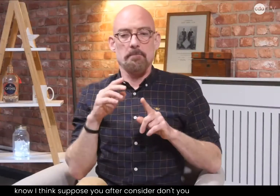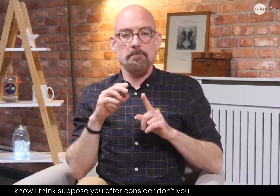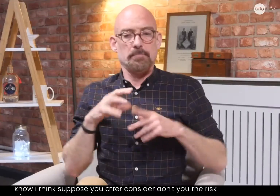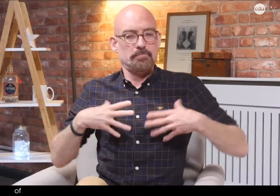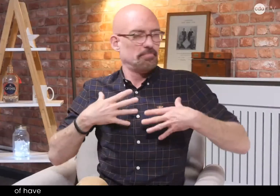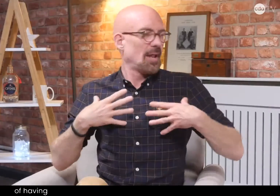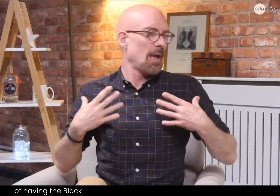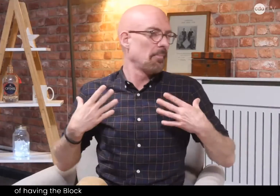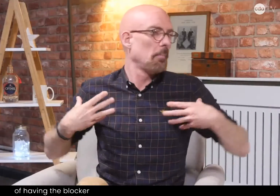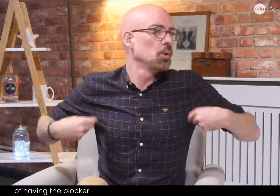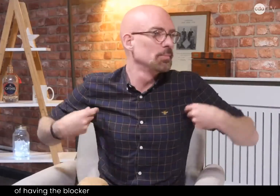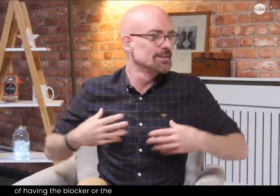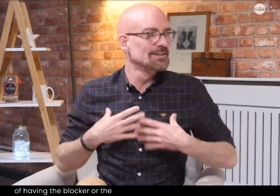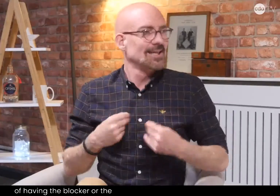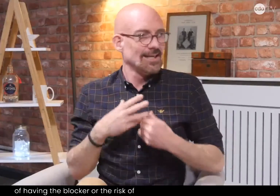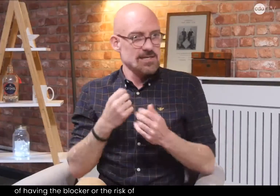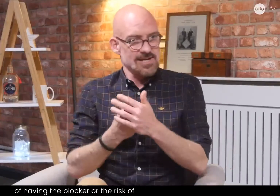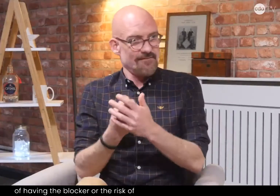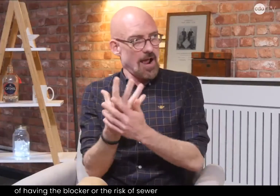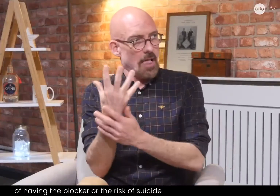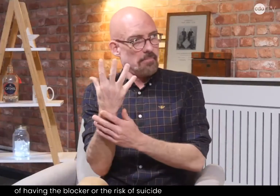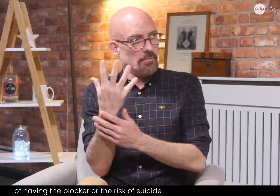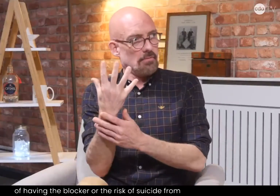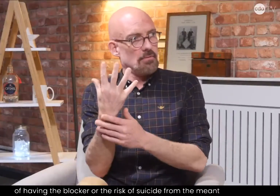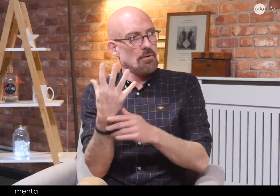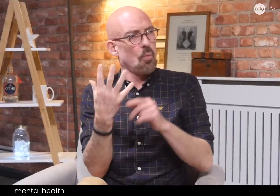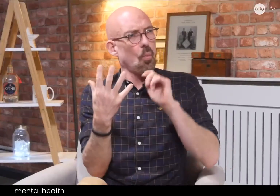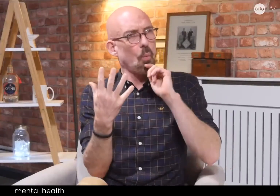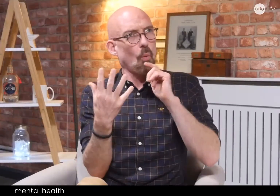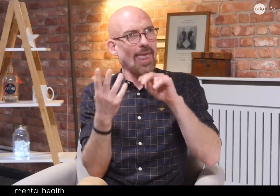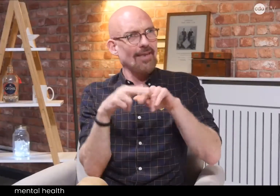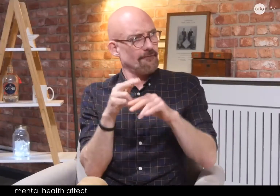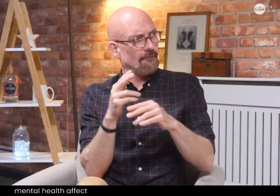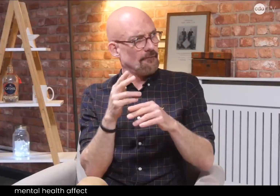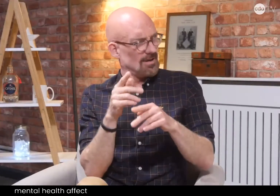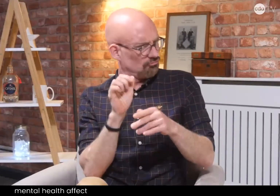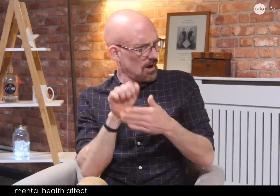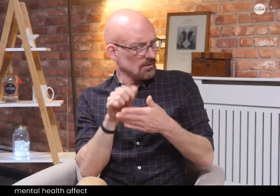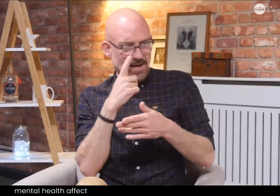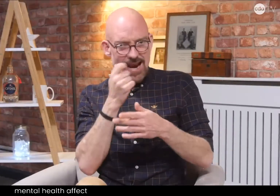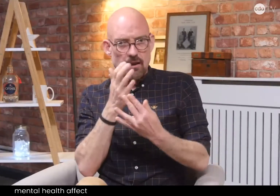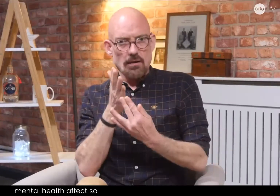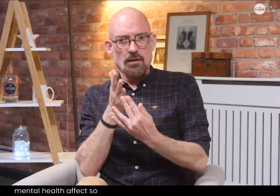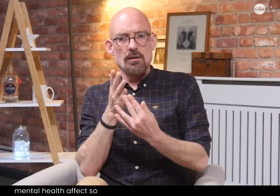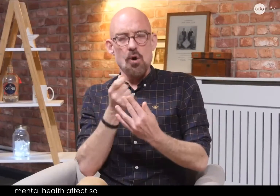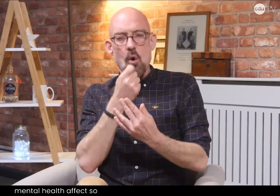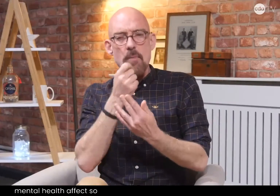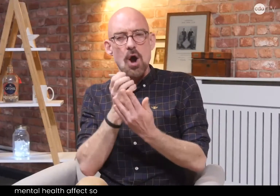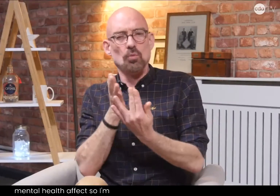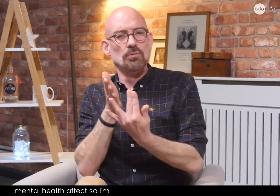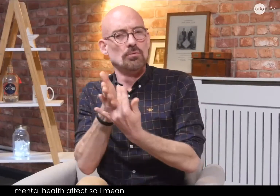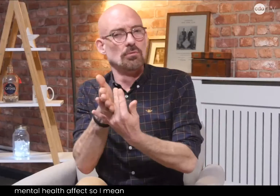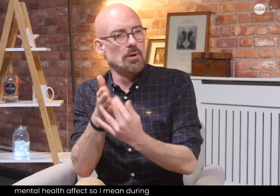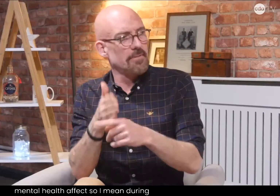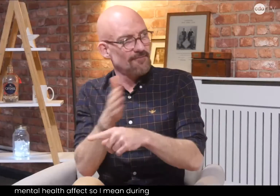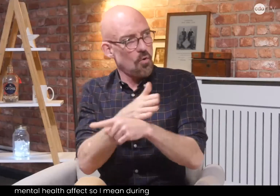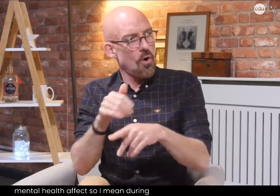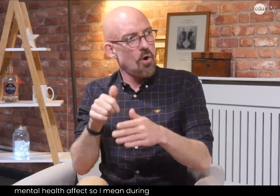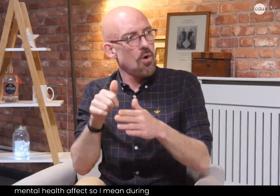of suicide from the mental health effects. So, I mean, during puberty, is that when it